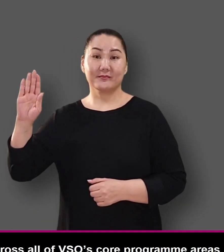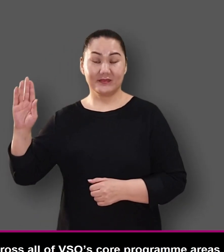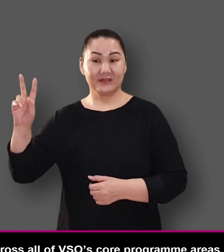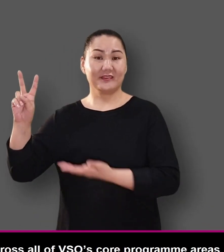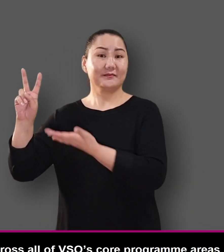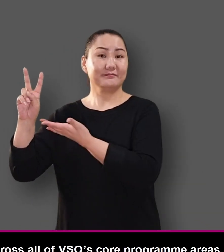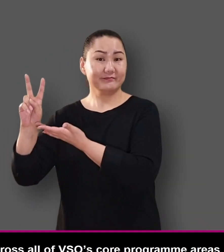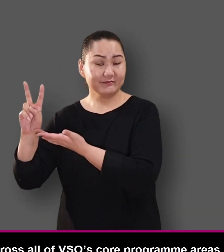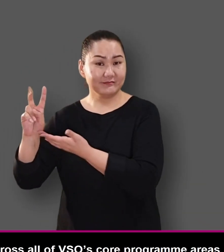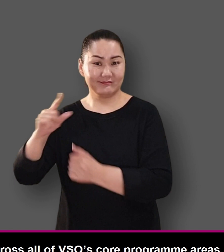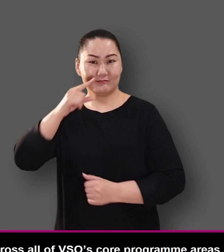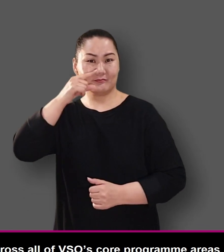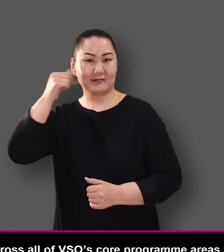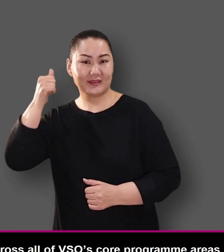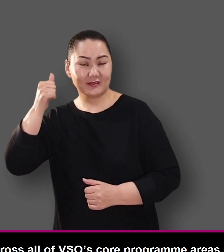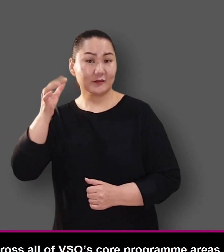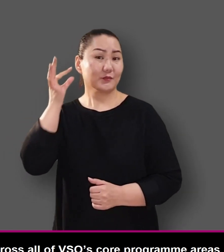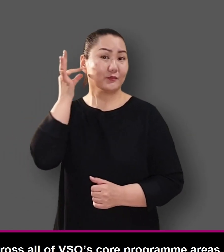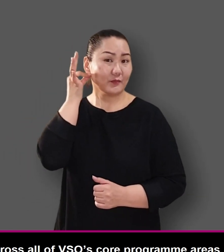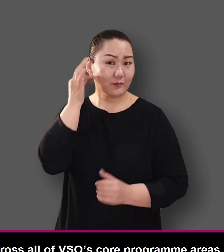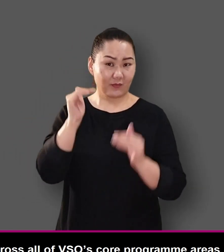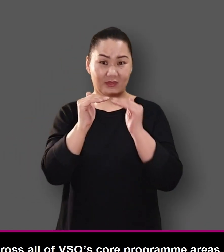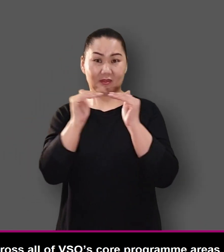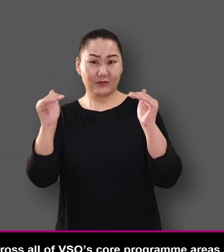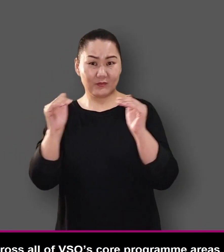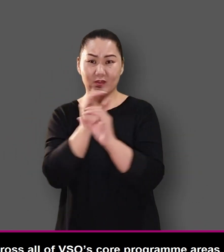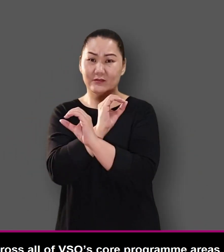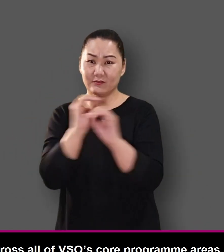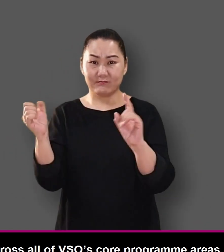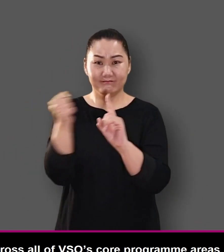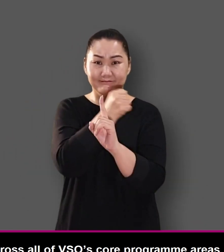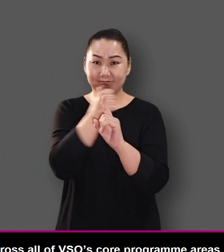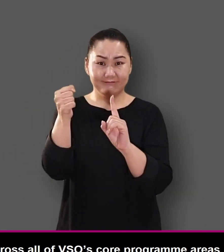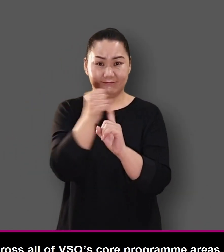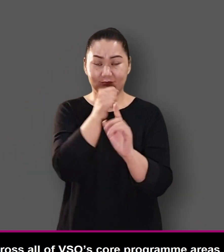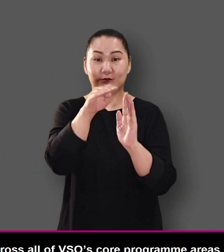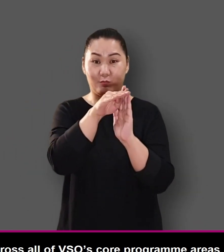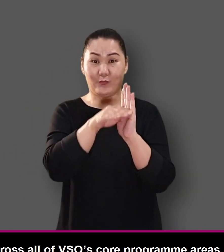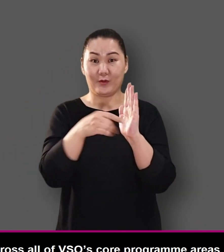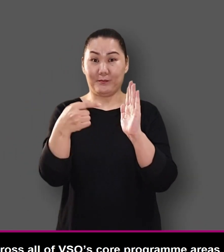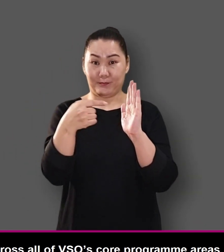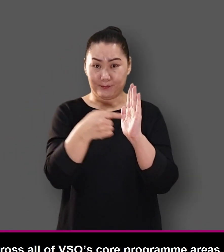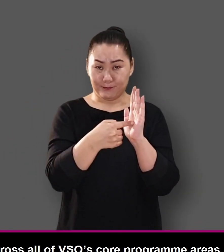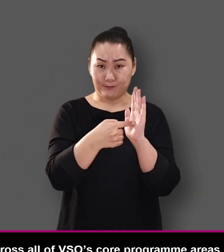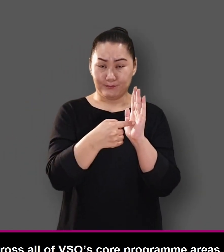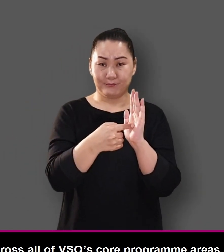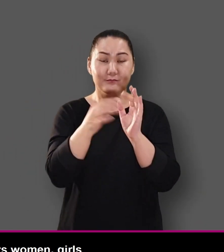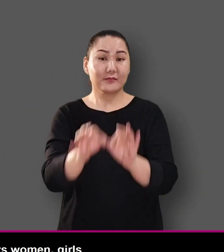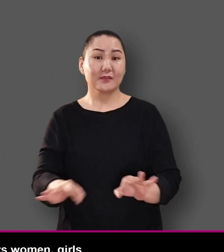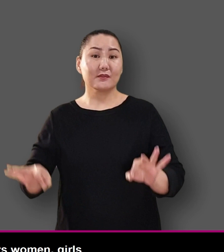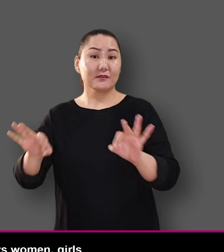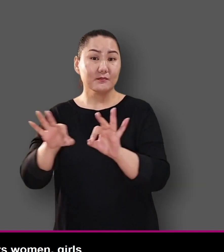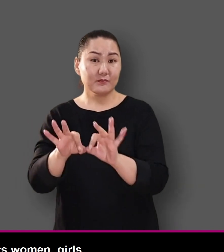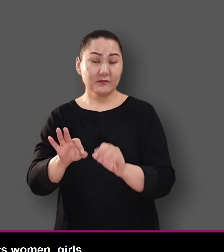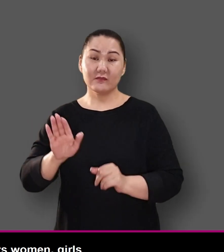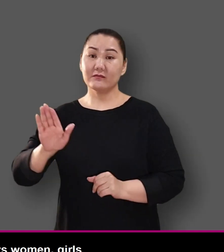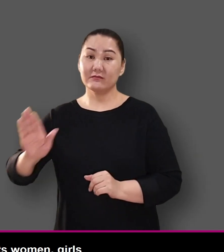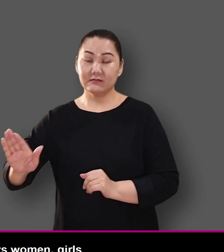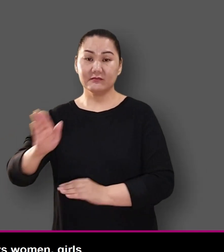GBV is a priority issue that cuts across all of VSO's core program areas and affects women, girls,